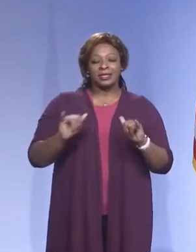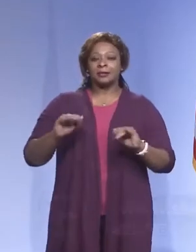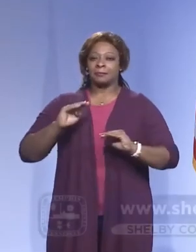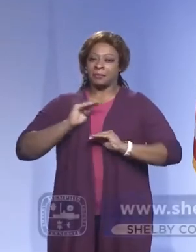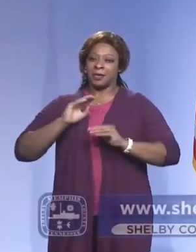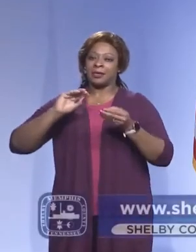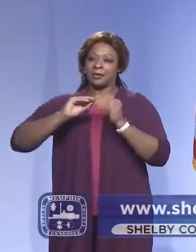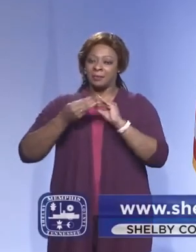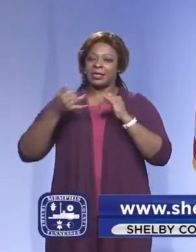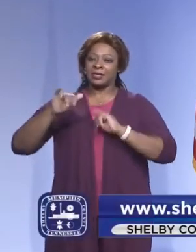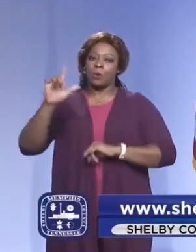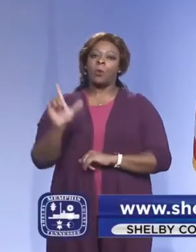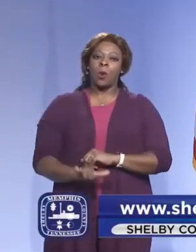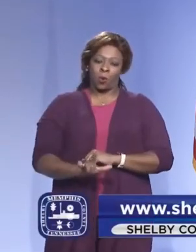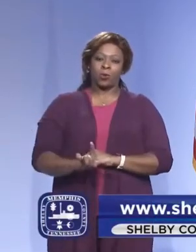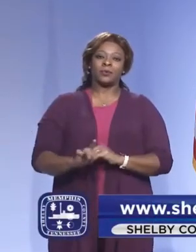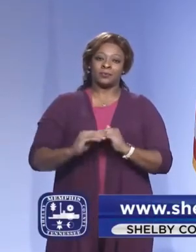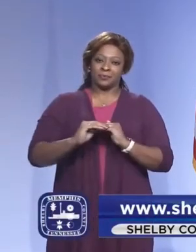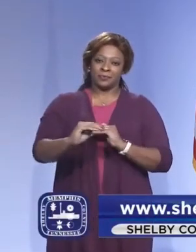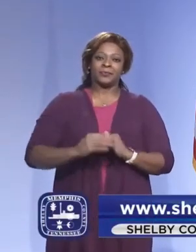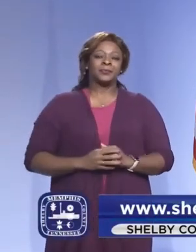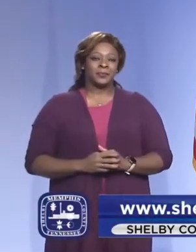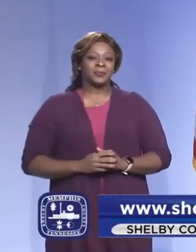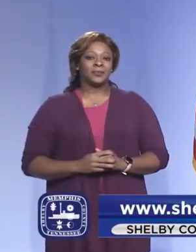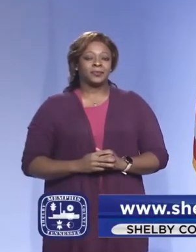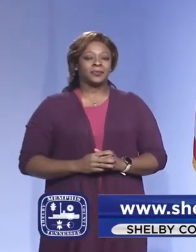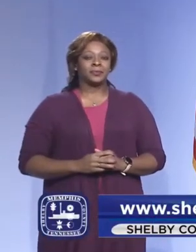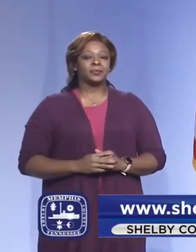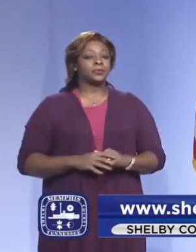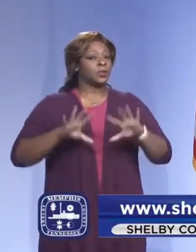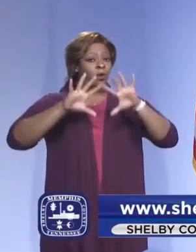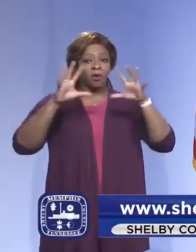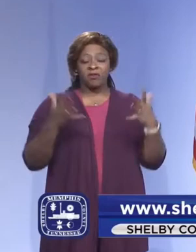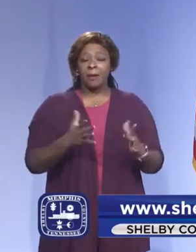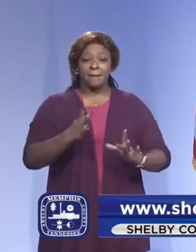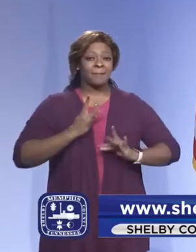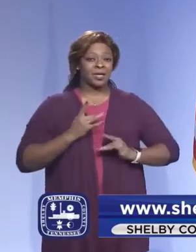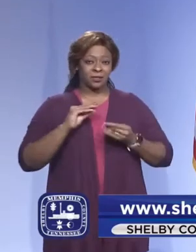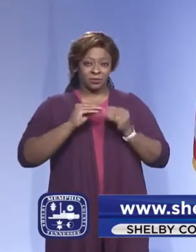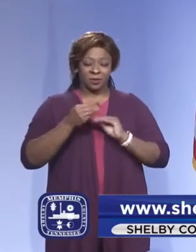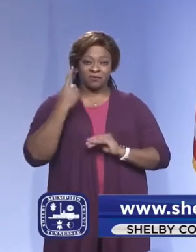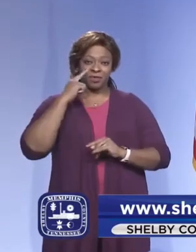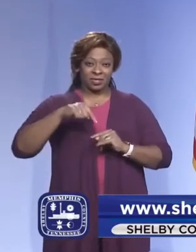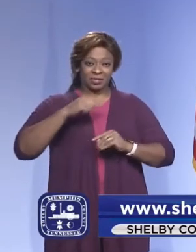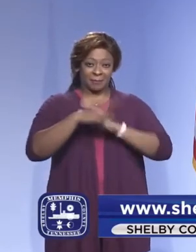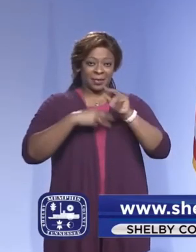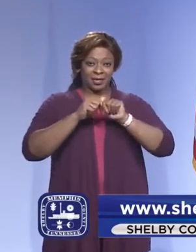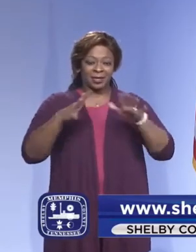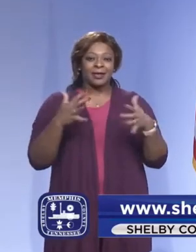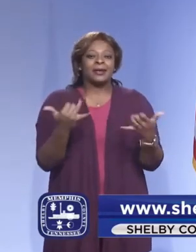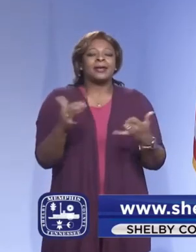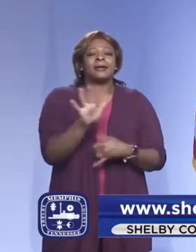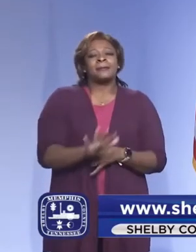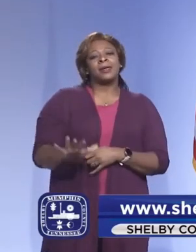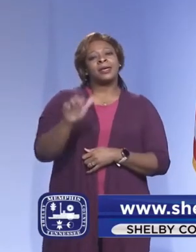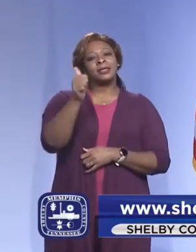our death rate has continued to stay low. Our overall positivity rate for the pandemic is now at